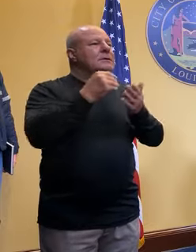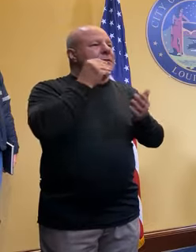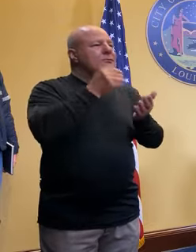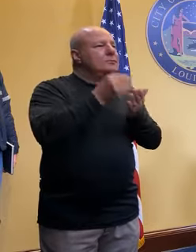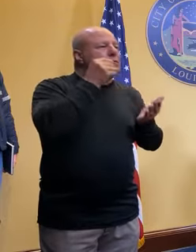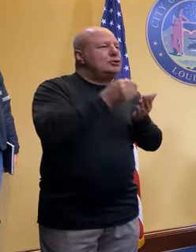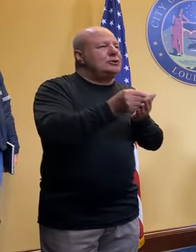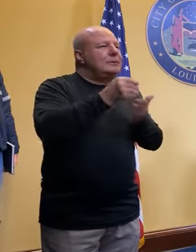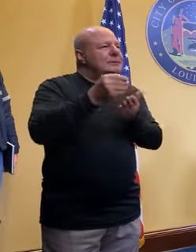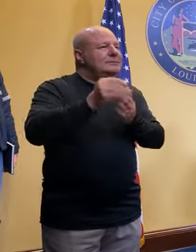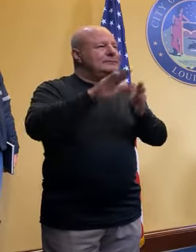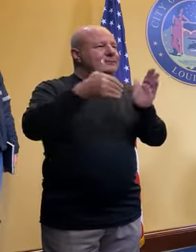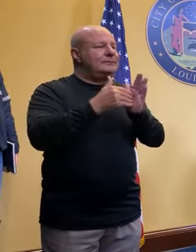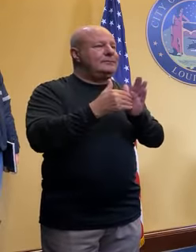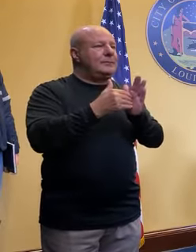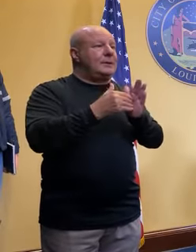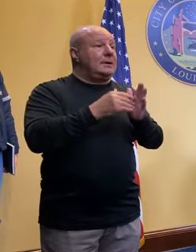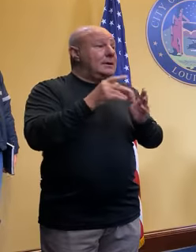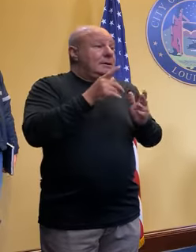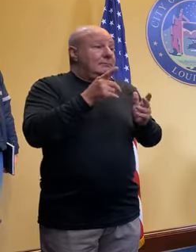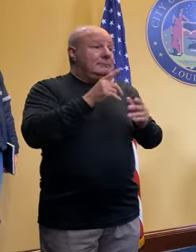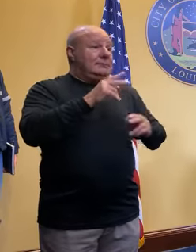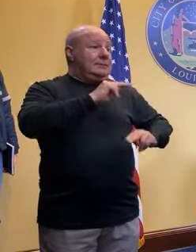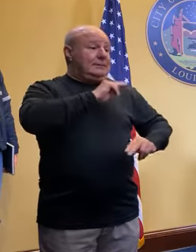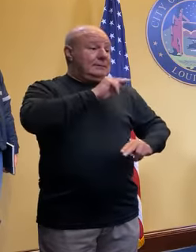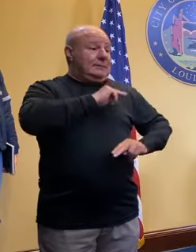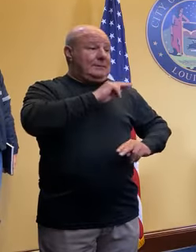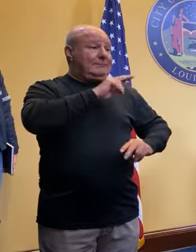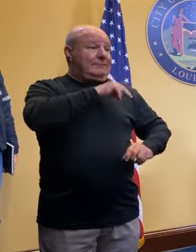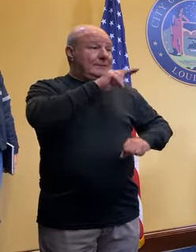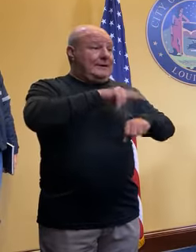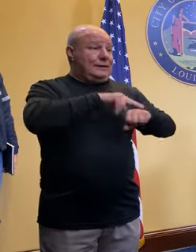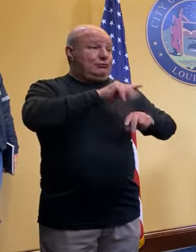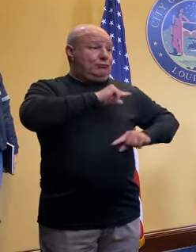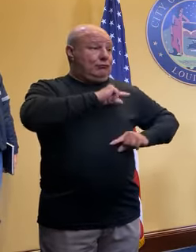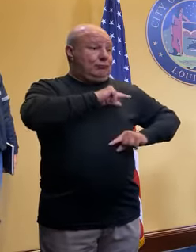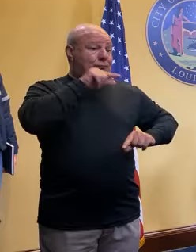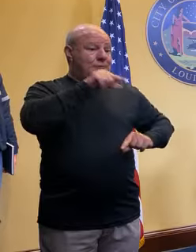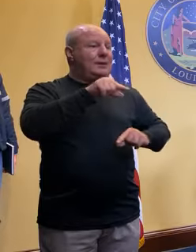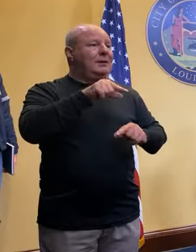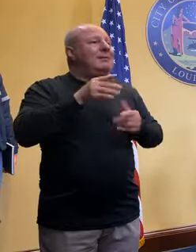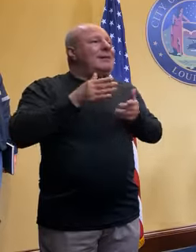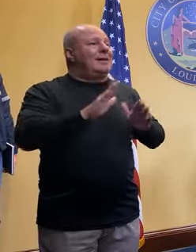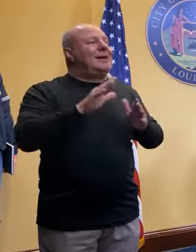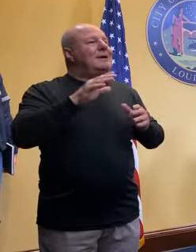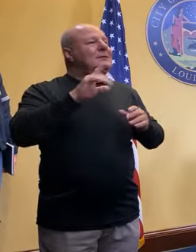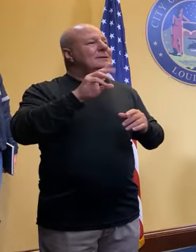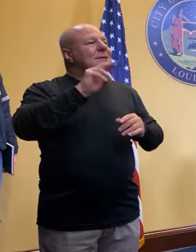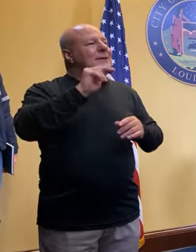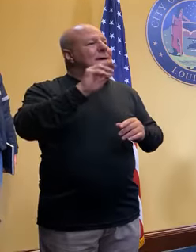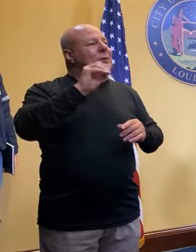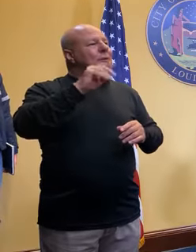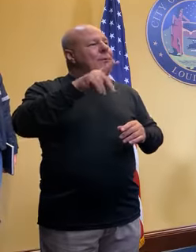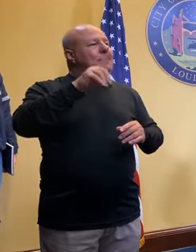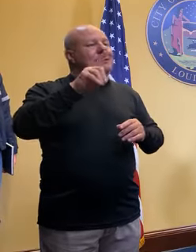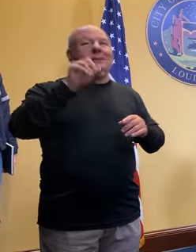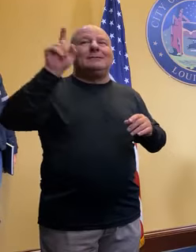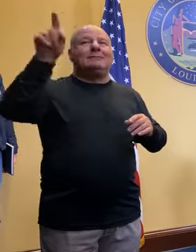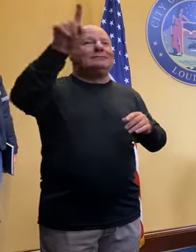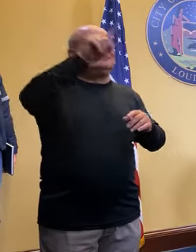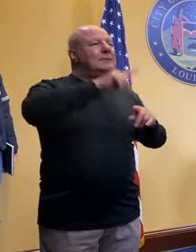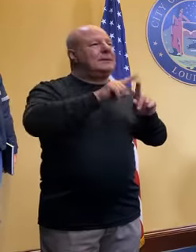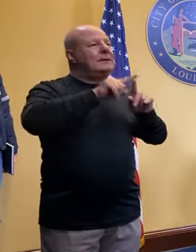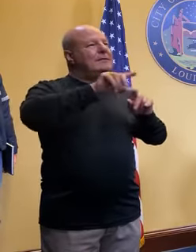and the like, just again, their presence there. That allows NOPD to be in other areas throughout our